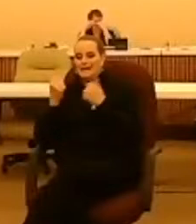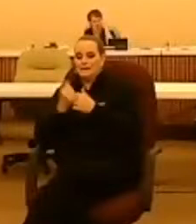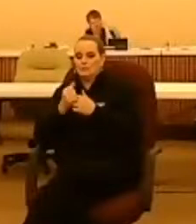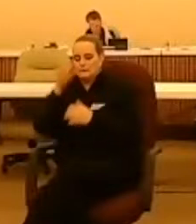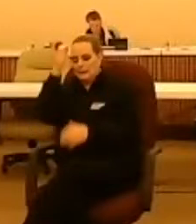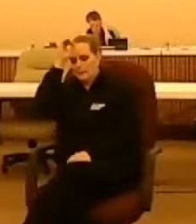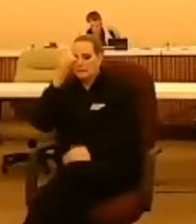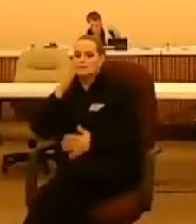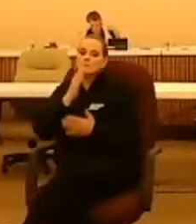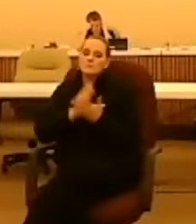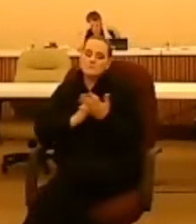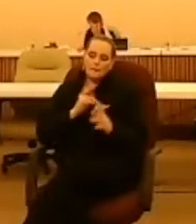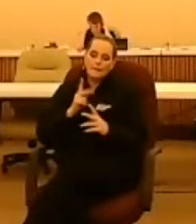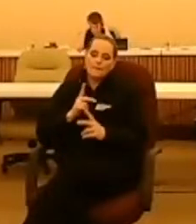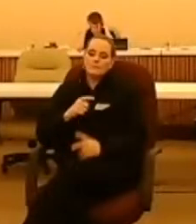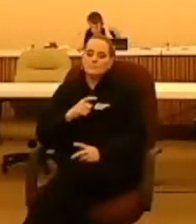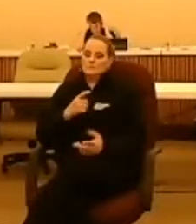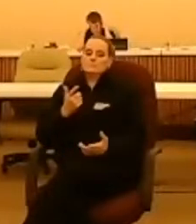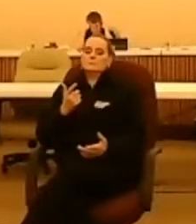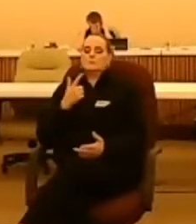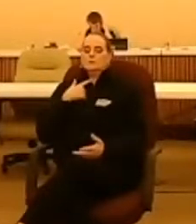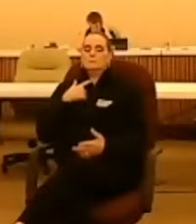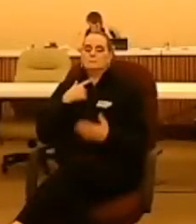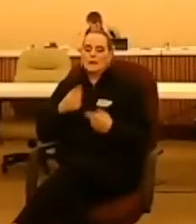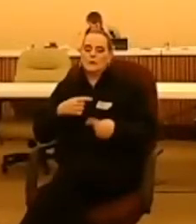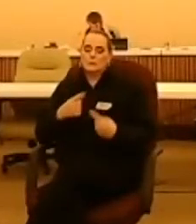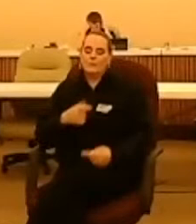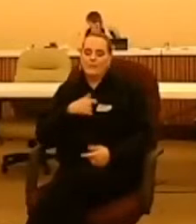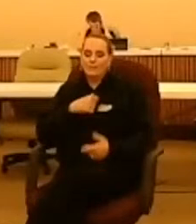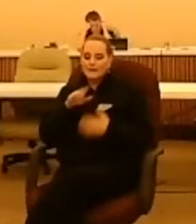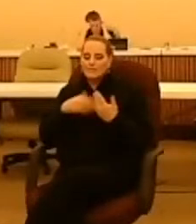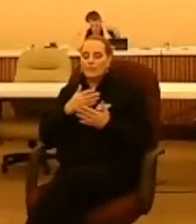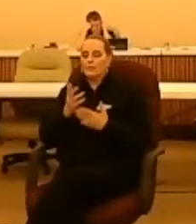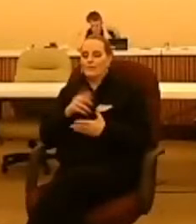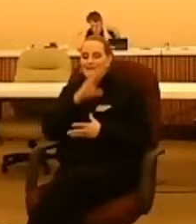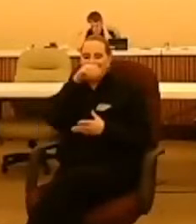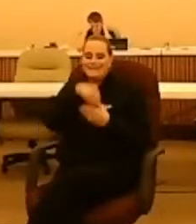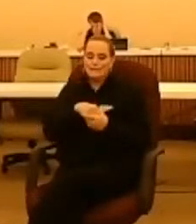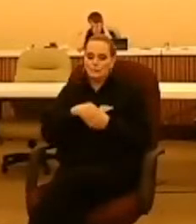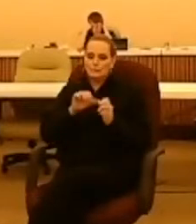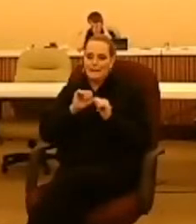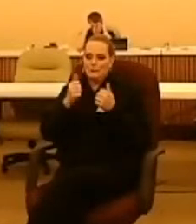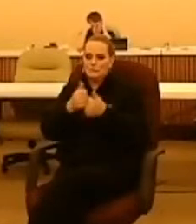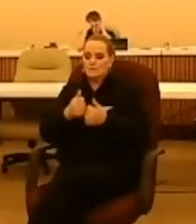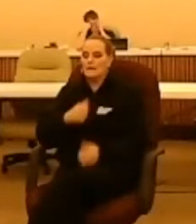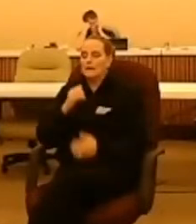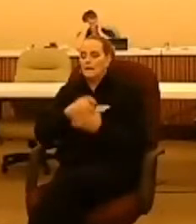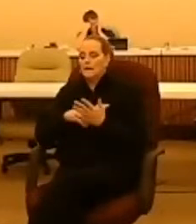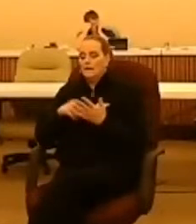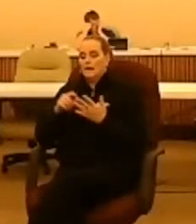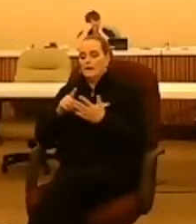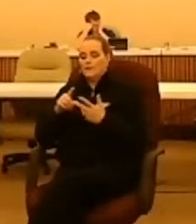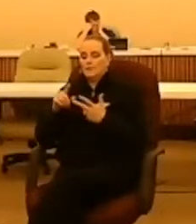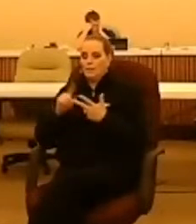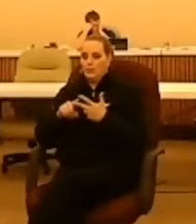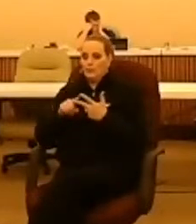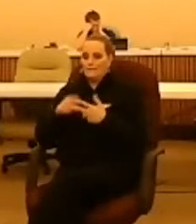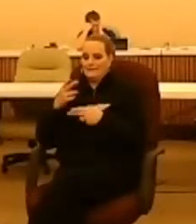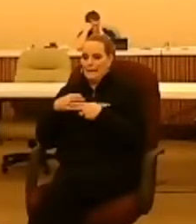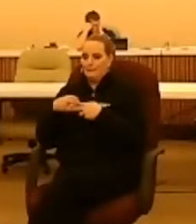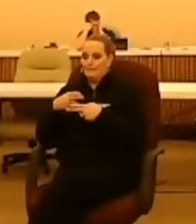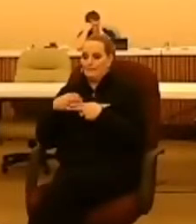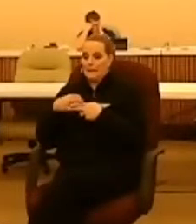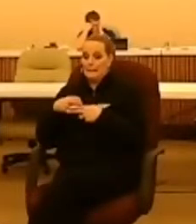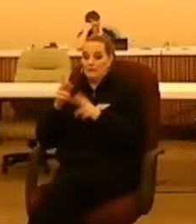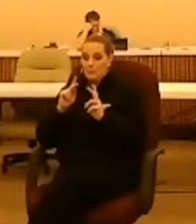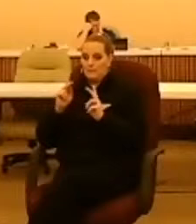could argue that the entire thing is an interagency opinion. We'd have to look at that. Finally, regarding names of individuals,